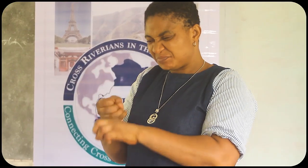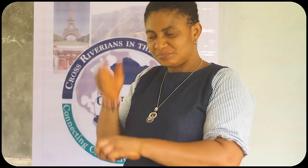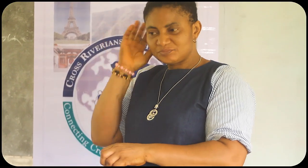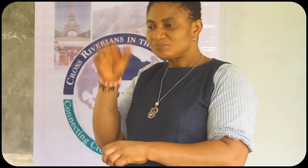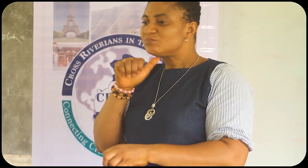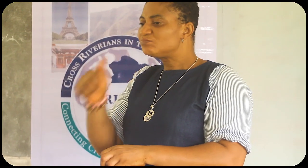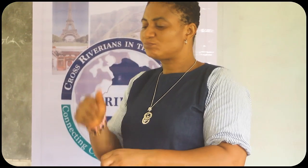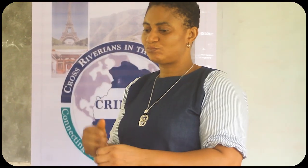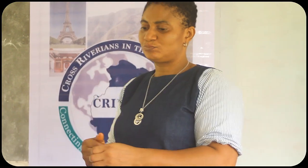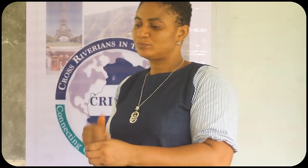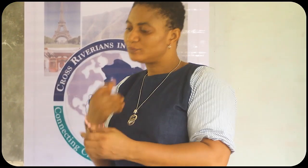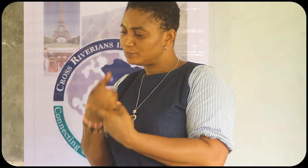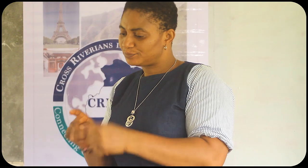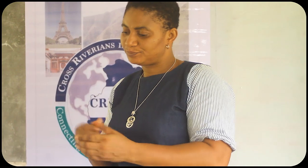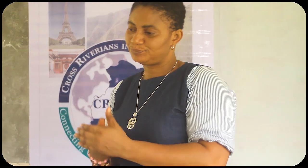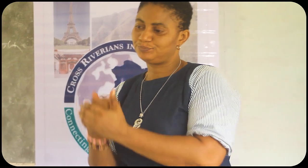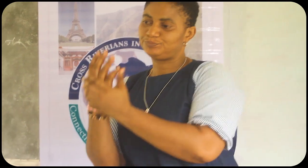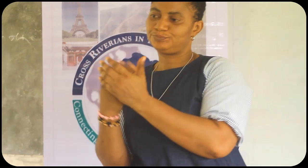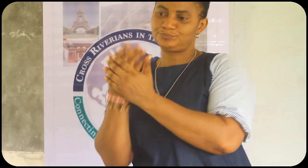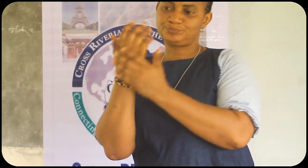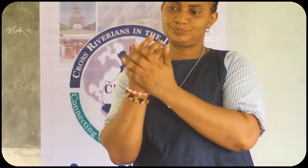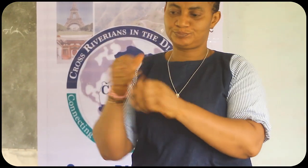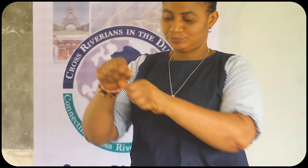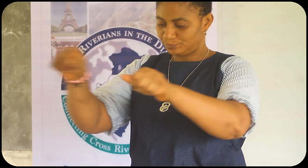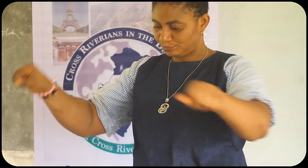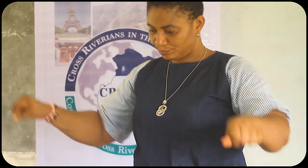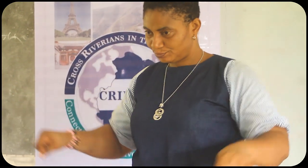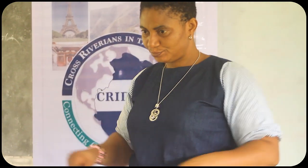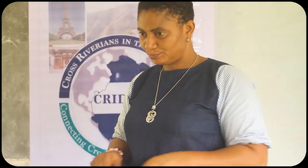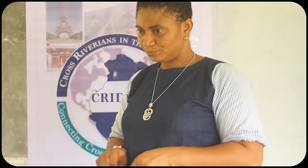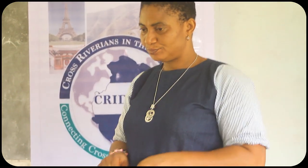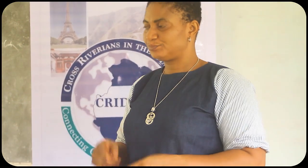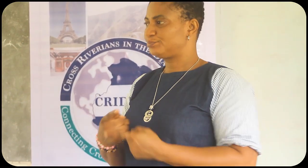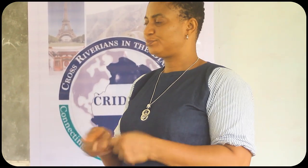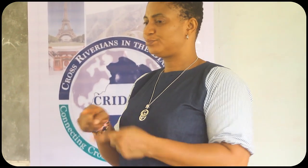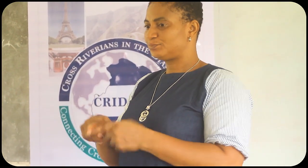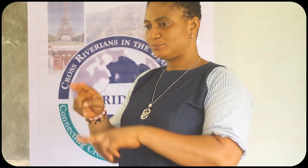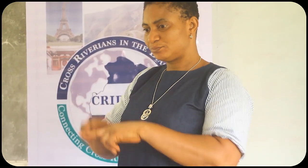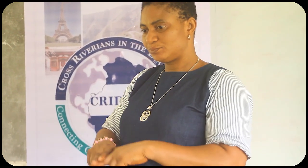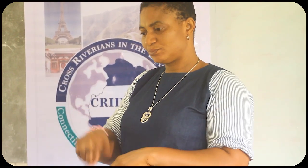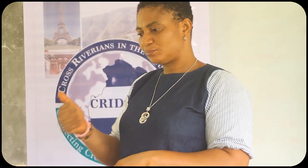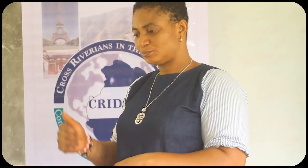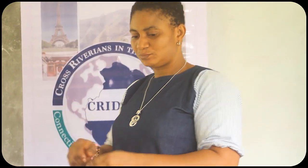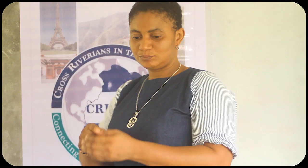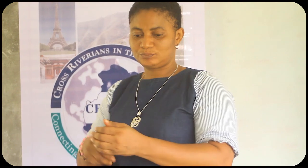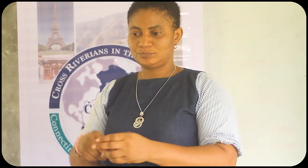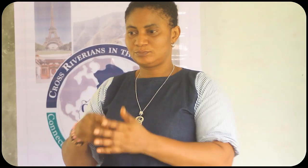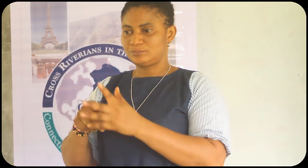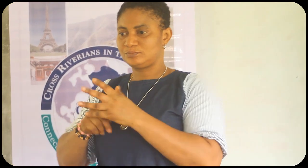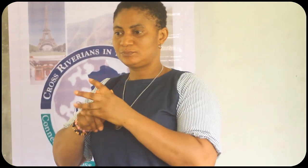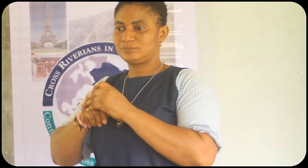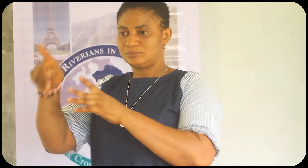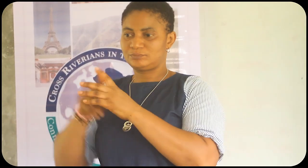eggs can grow through the cycle. So when this happens, others escape and the